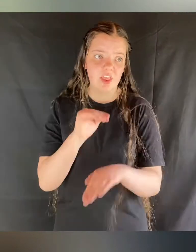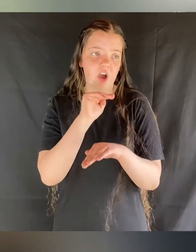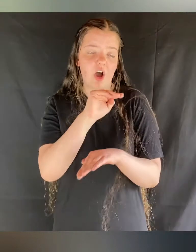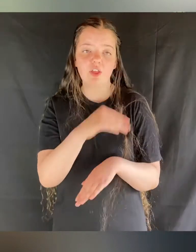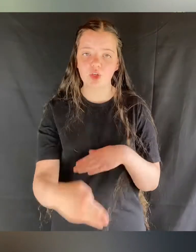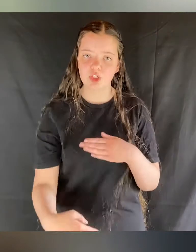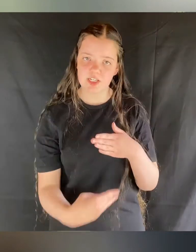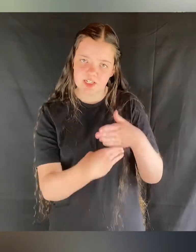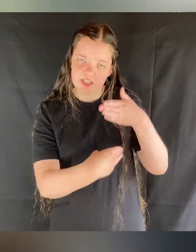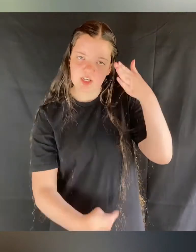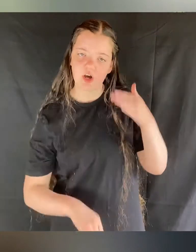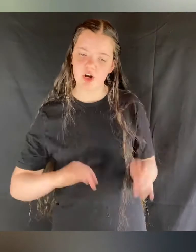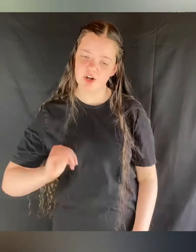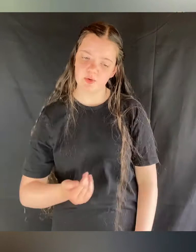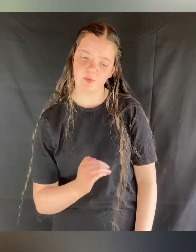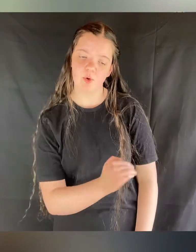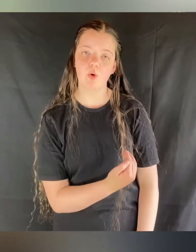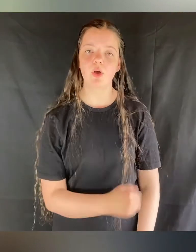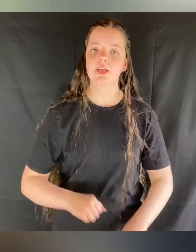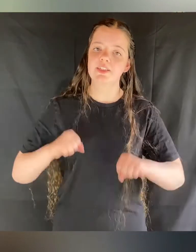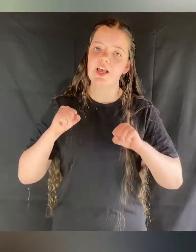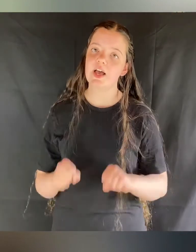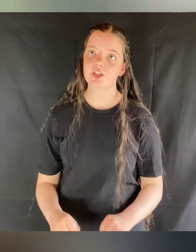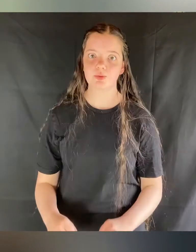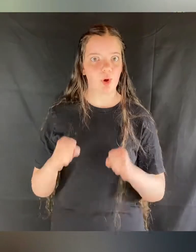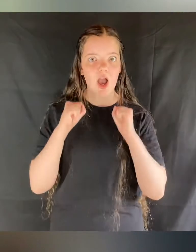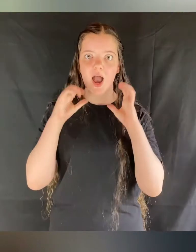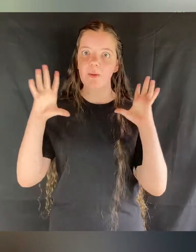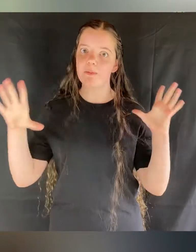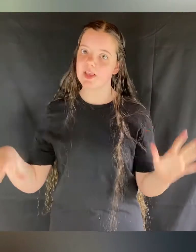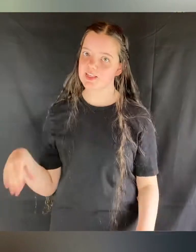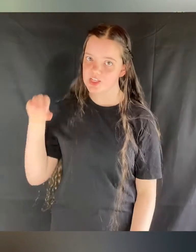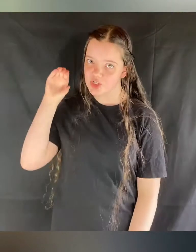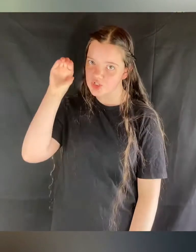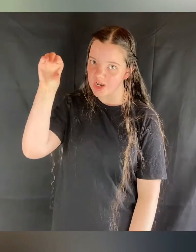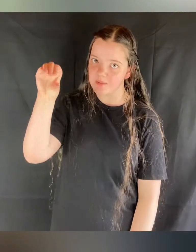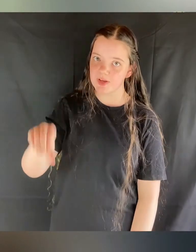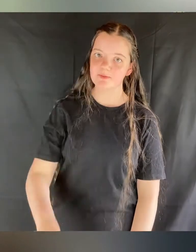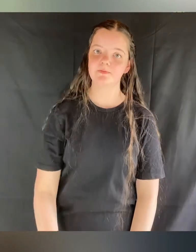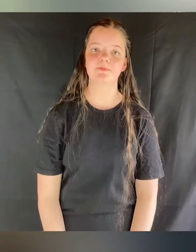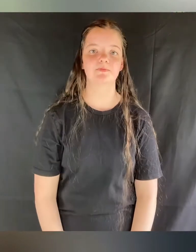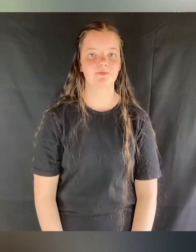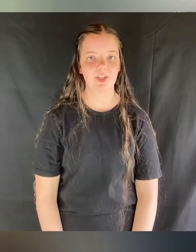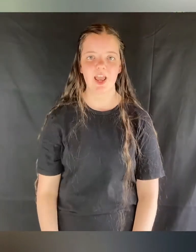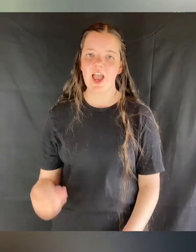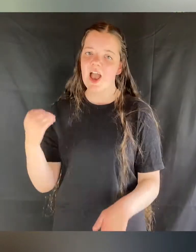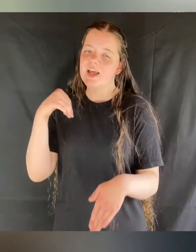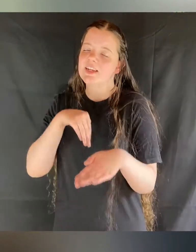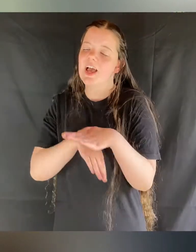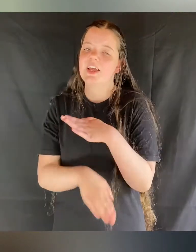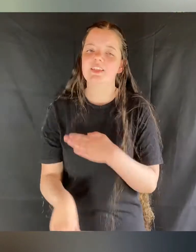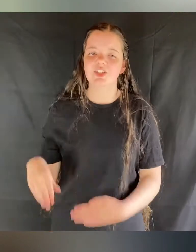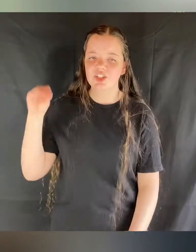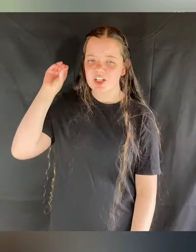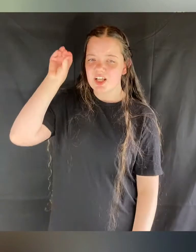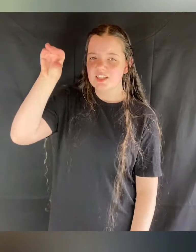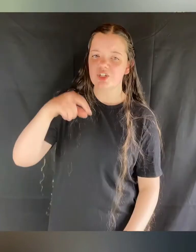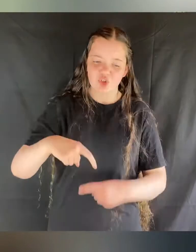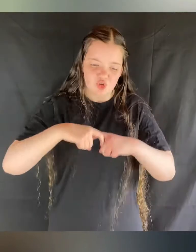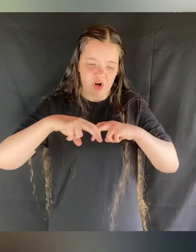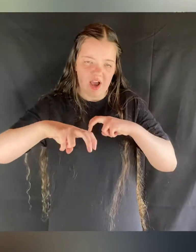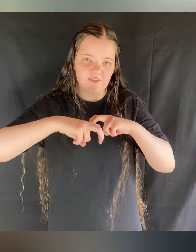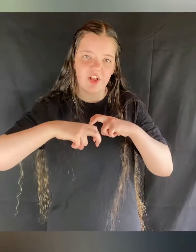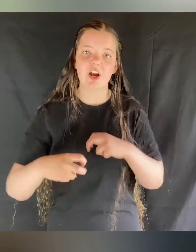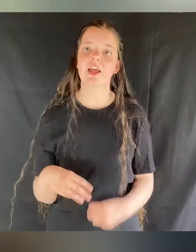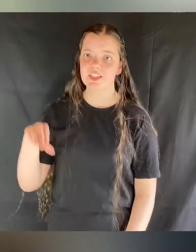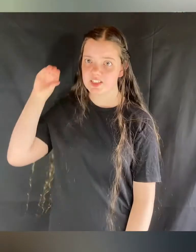of the garden wall sat a small, amazing ship. An intergalactic traveller in